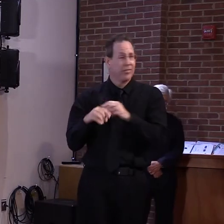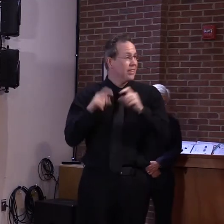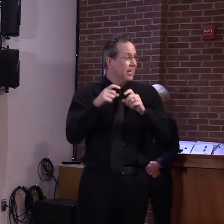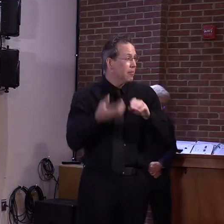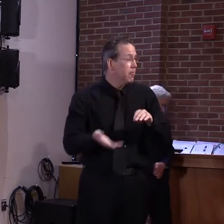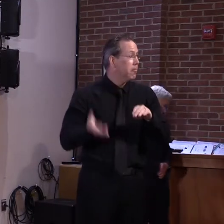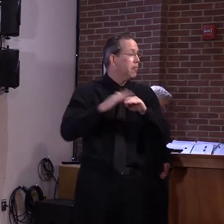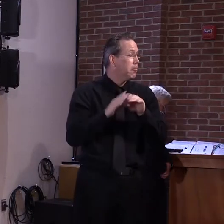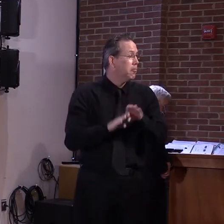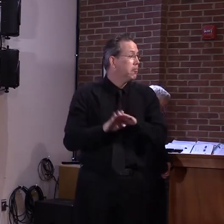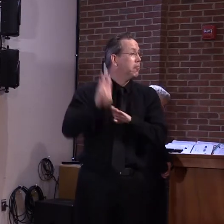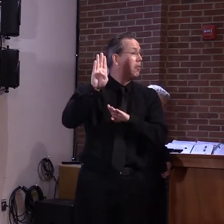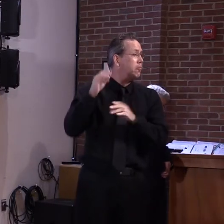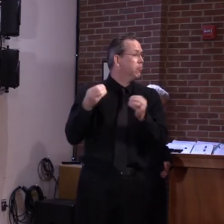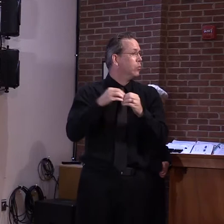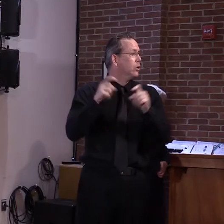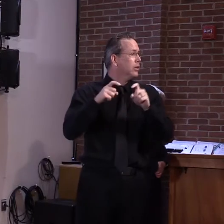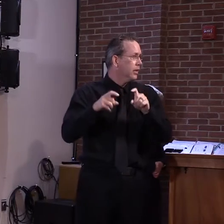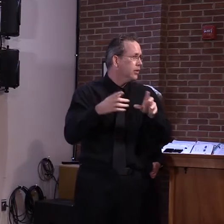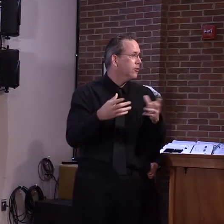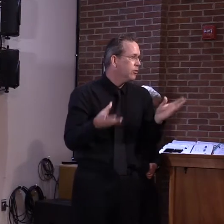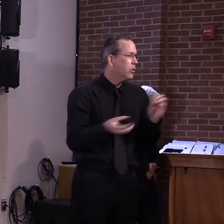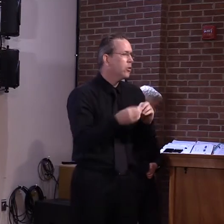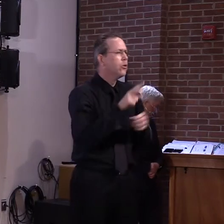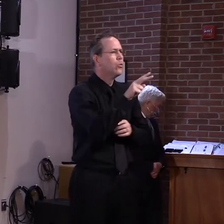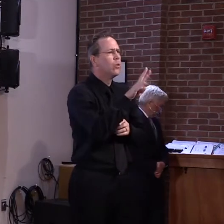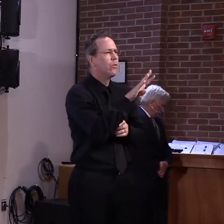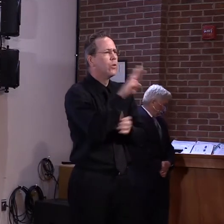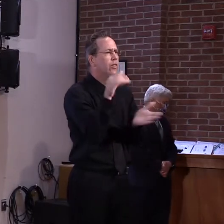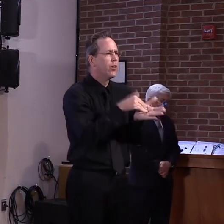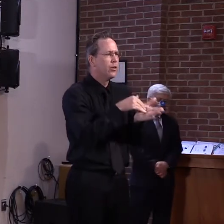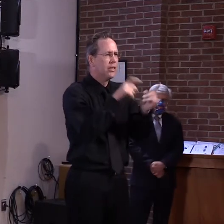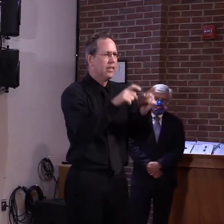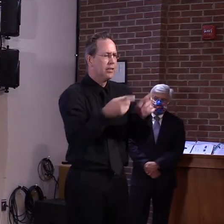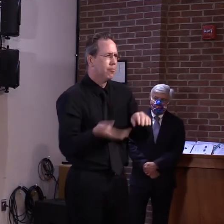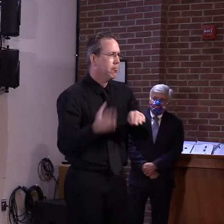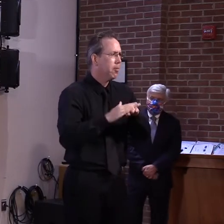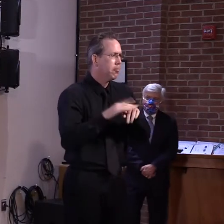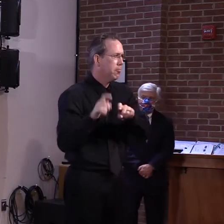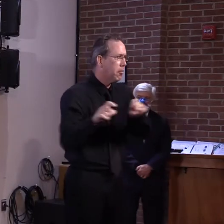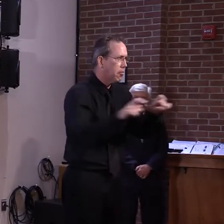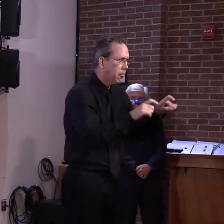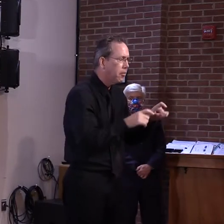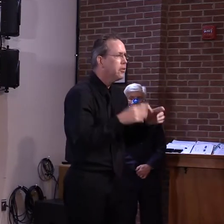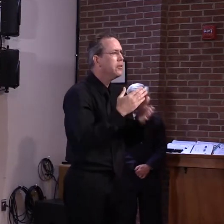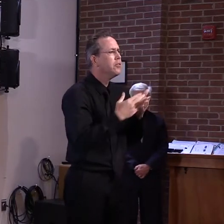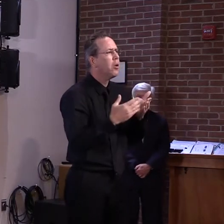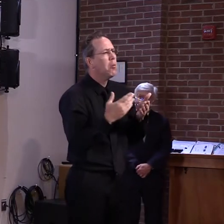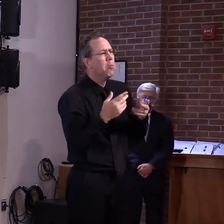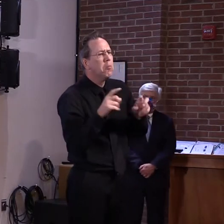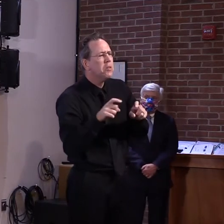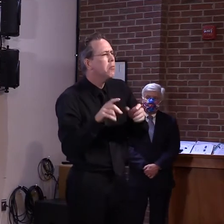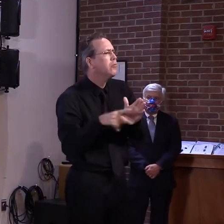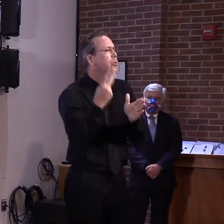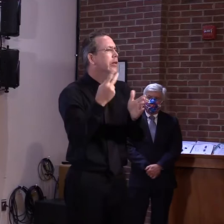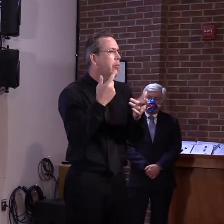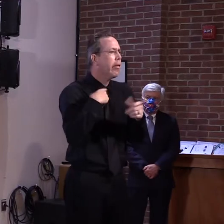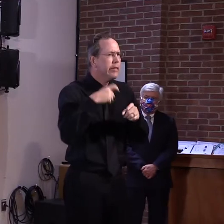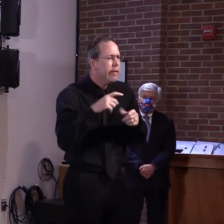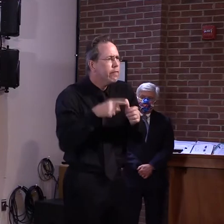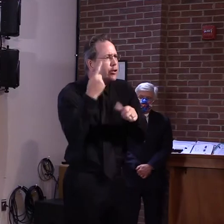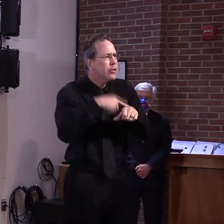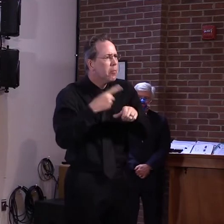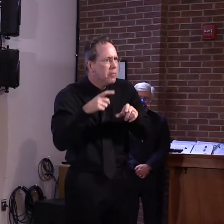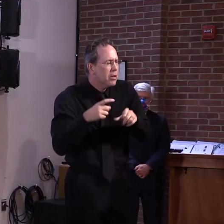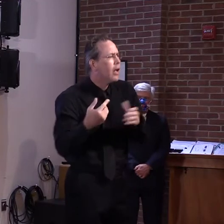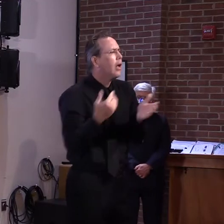over 24,000 tests. Again, those are tests, not unique individuals, but 24,000 tests. So some college students already got their day